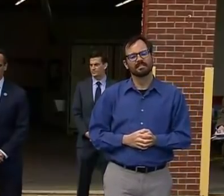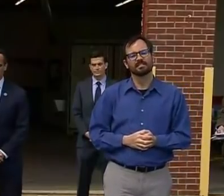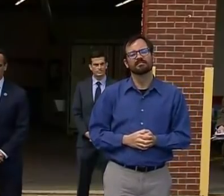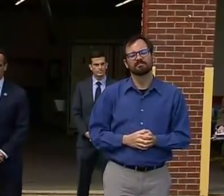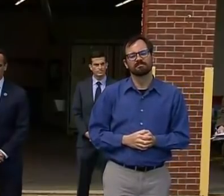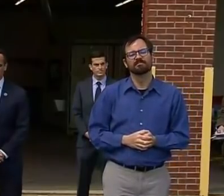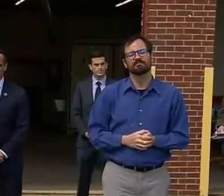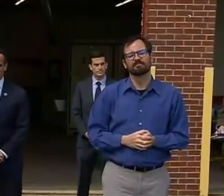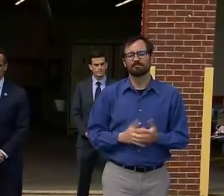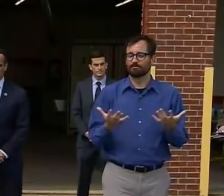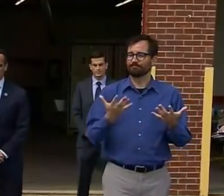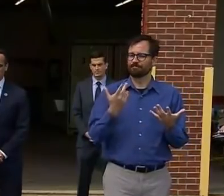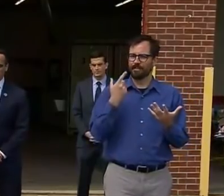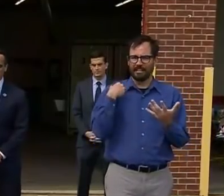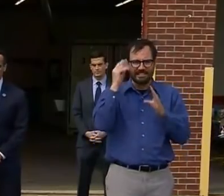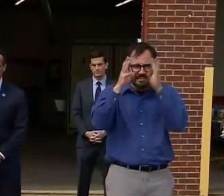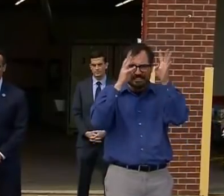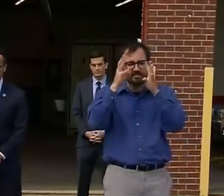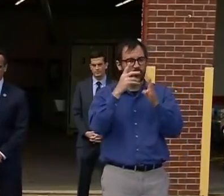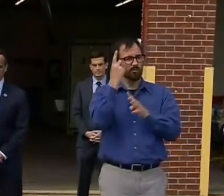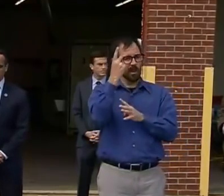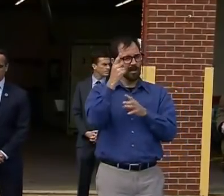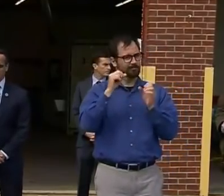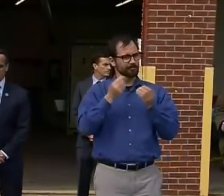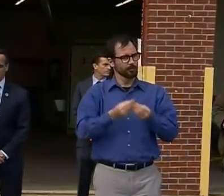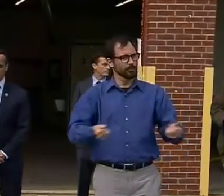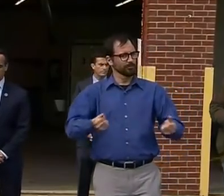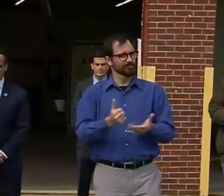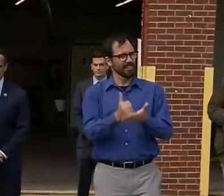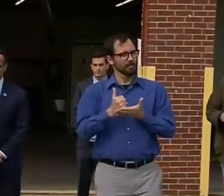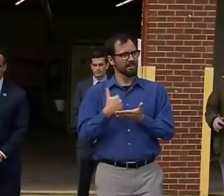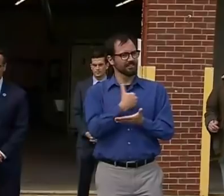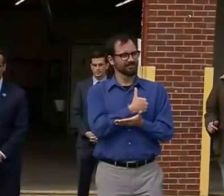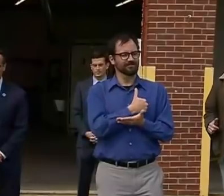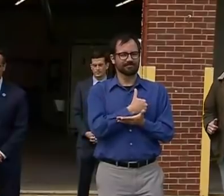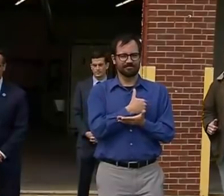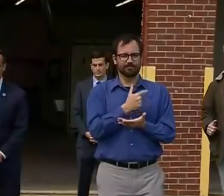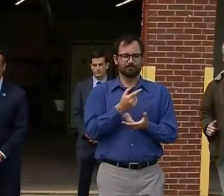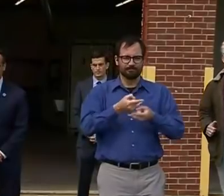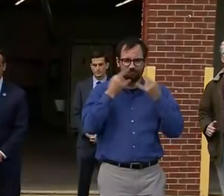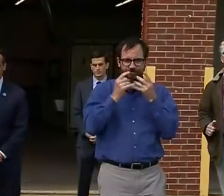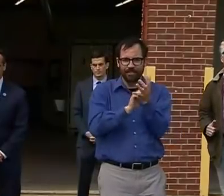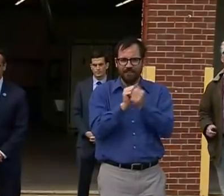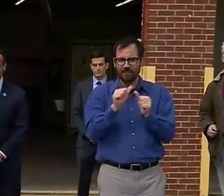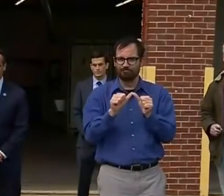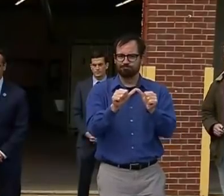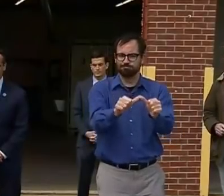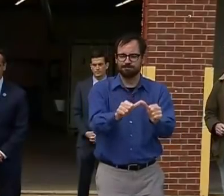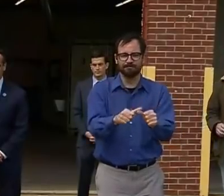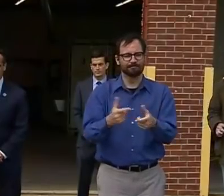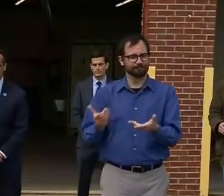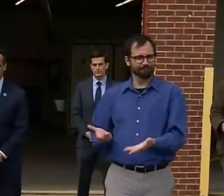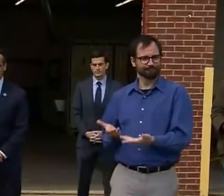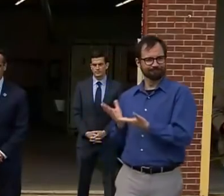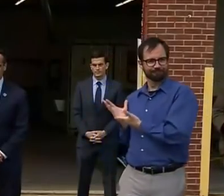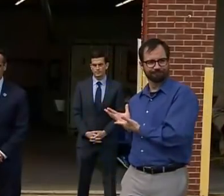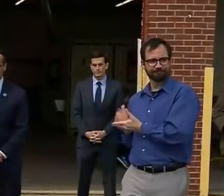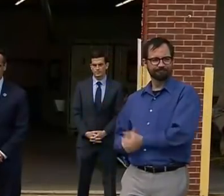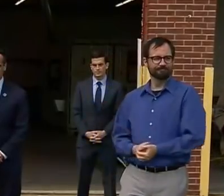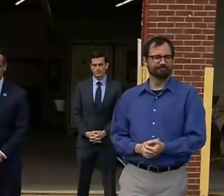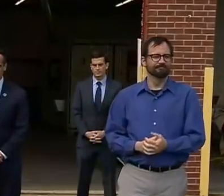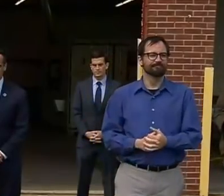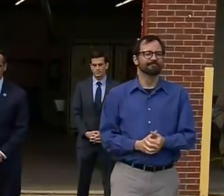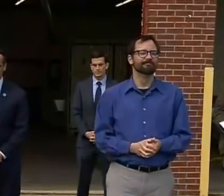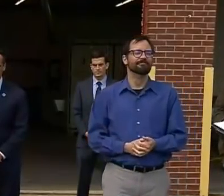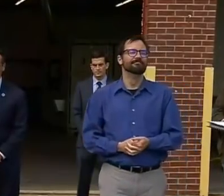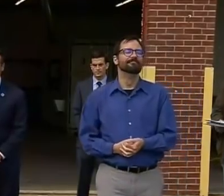people have the gear they need. We found creative ways to track down more and more PPE, and we'll continue doing so